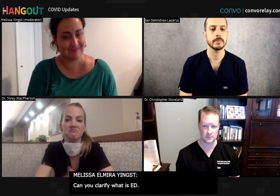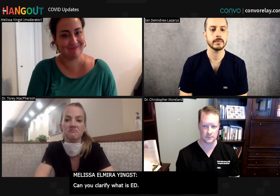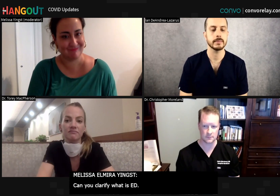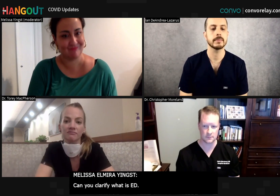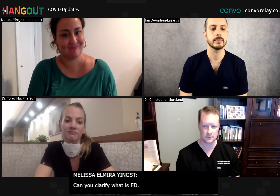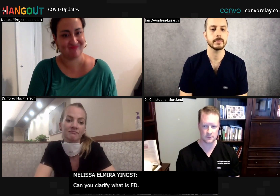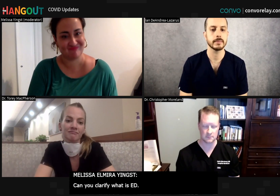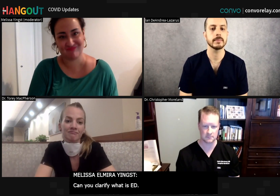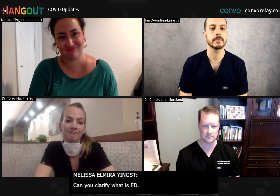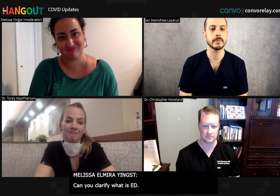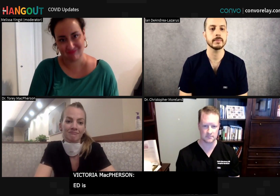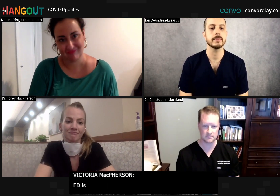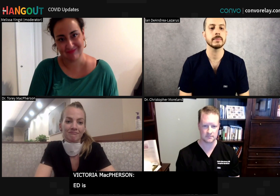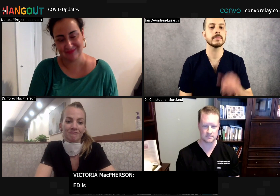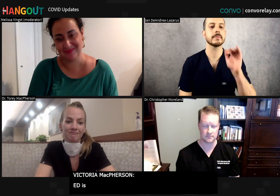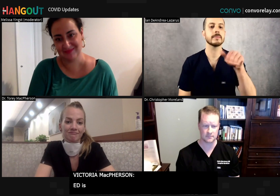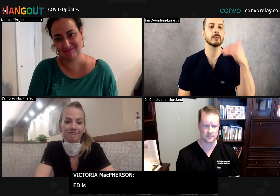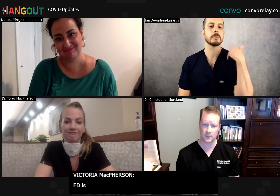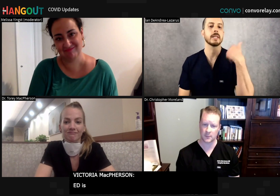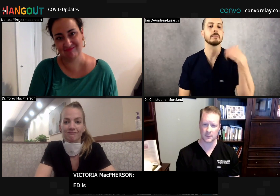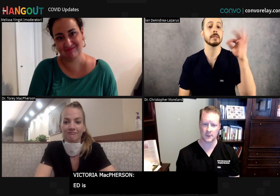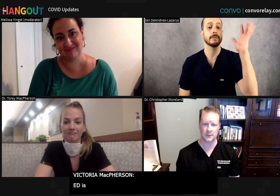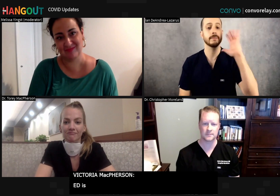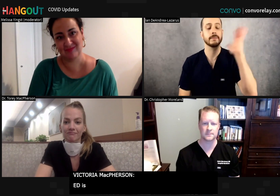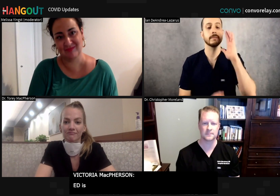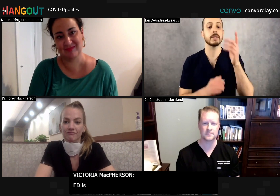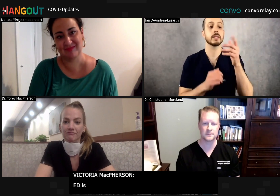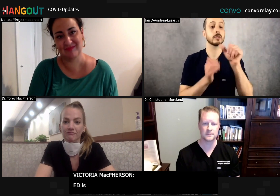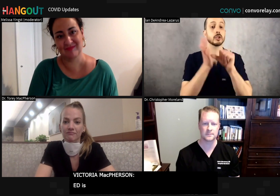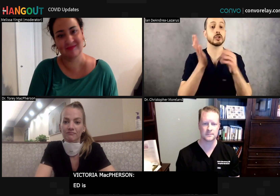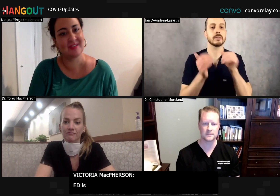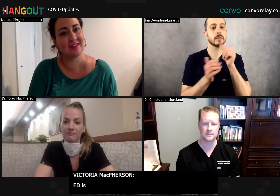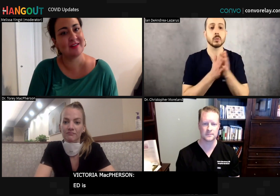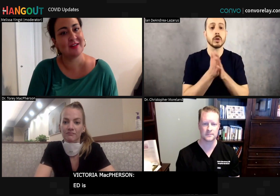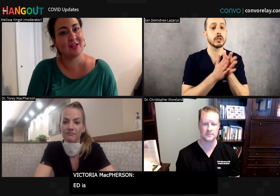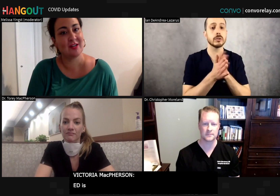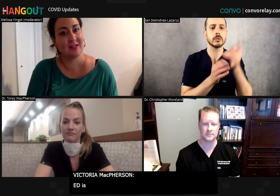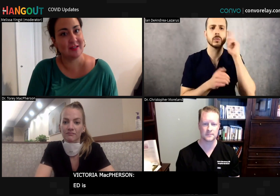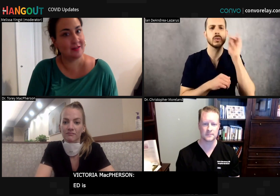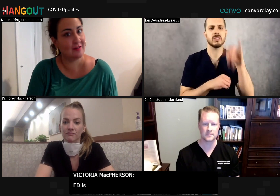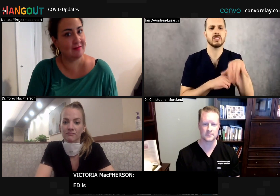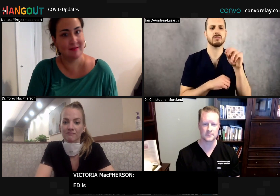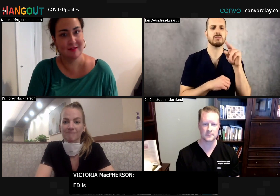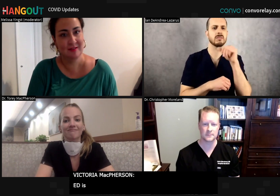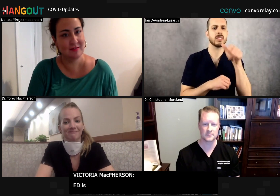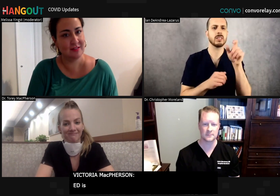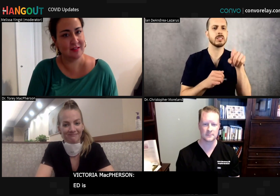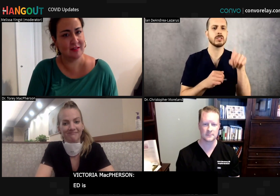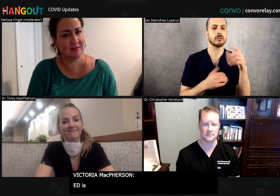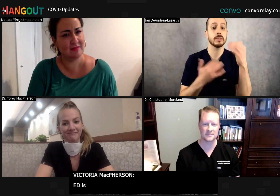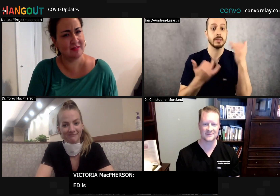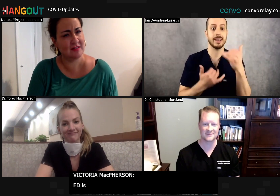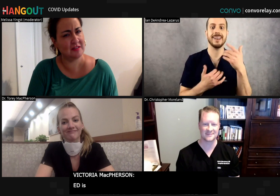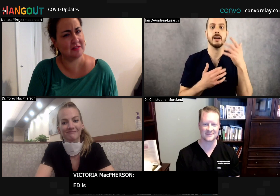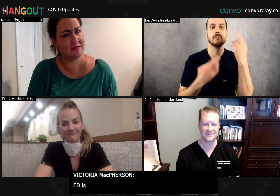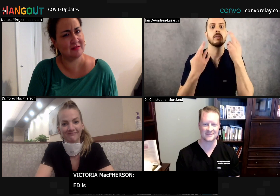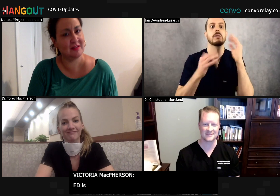we will be using masks. Other than that, I do not know. It does remind me of when surgeons used to not wash their hands because they didn't think it